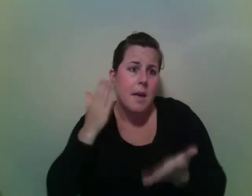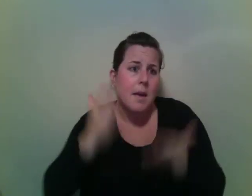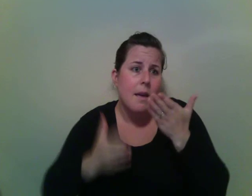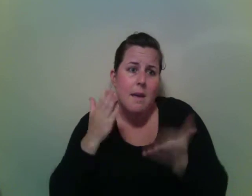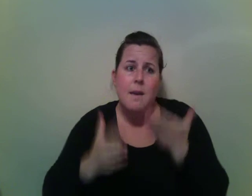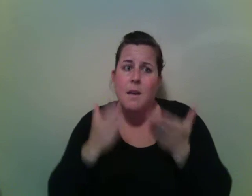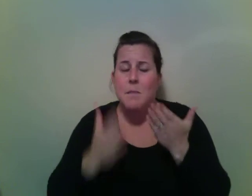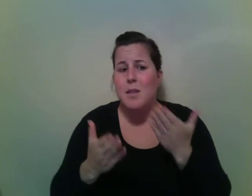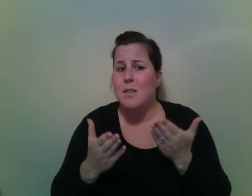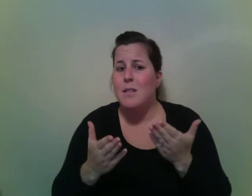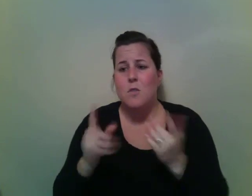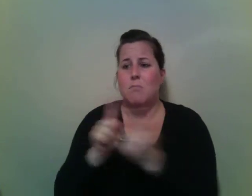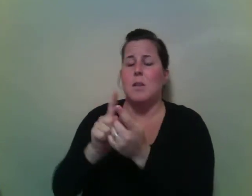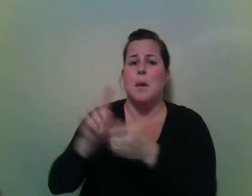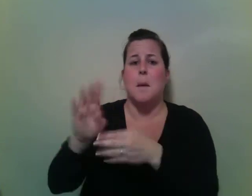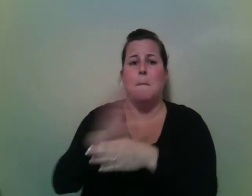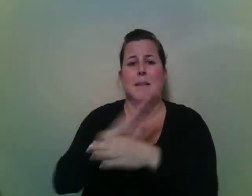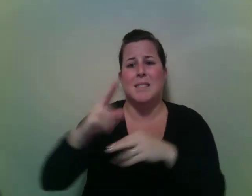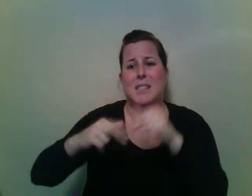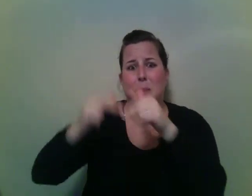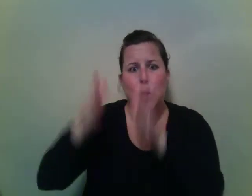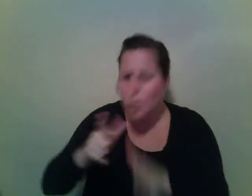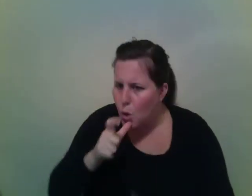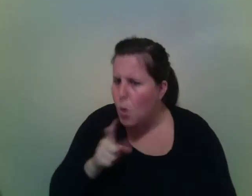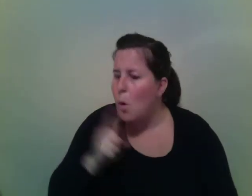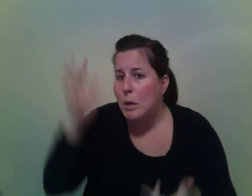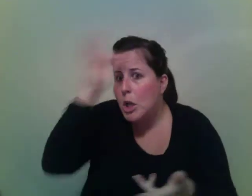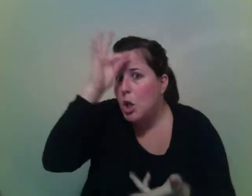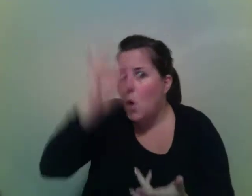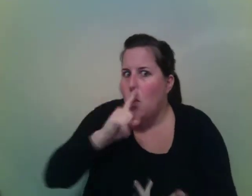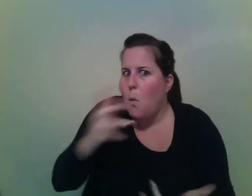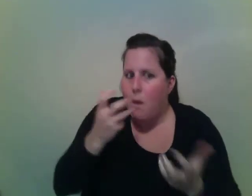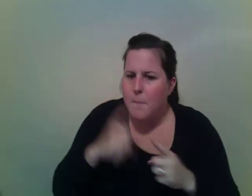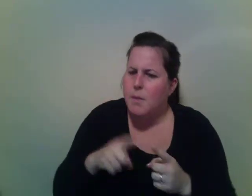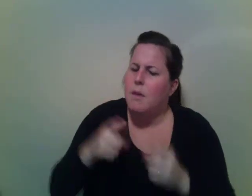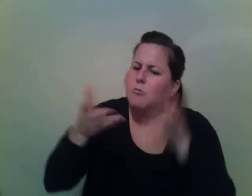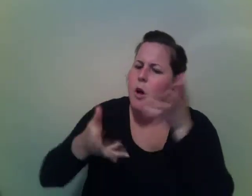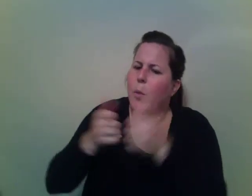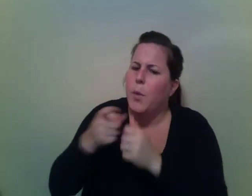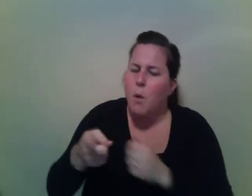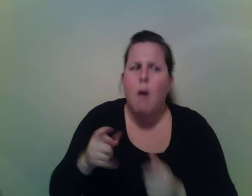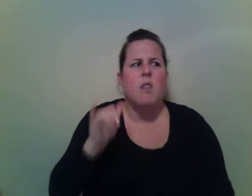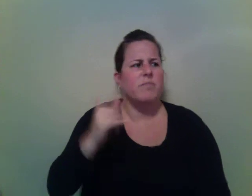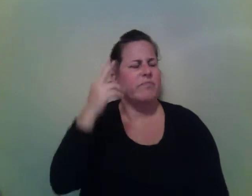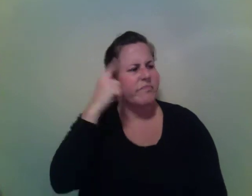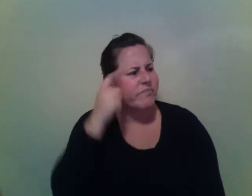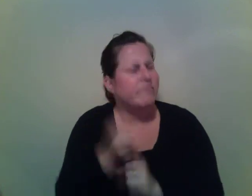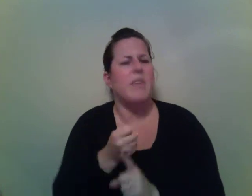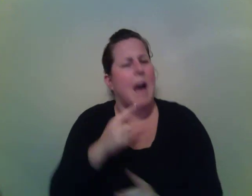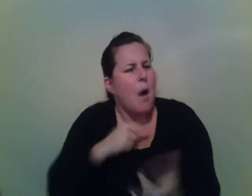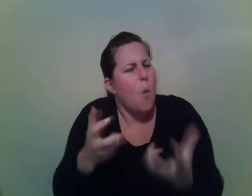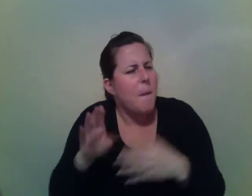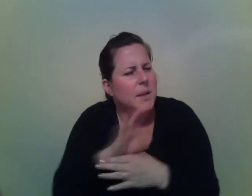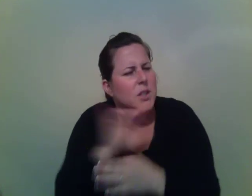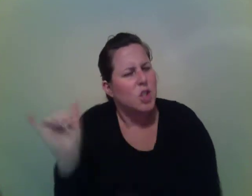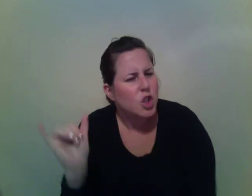business builder who didn't even know they wanted to pursue the business, but after talking to you, they realize that they do. And so how great is